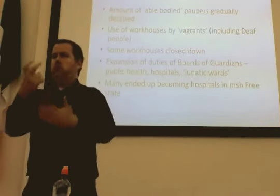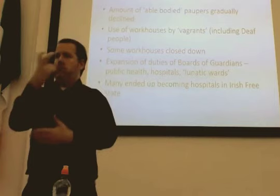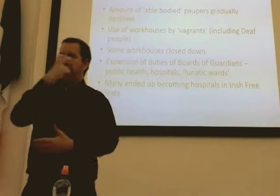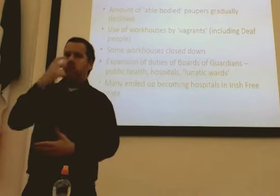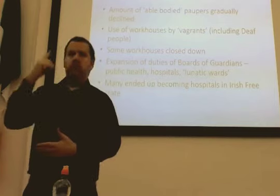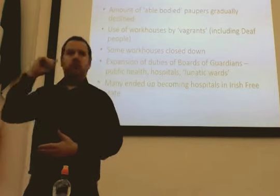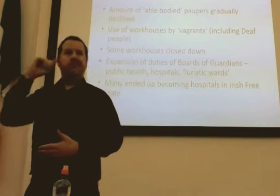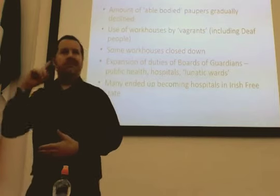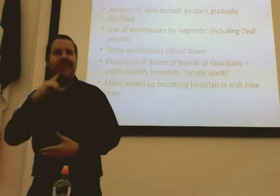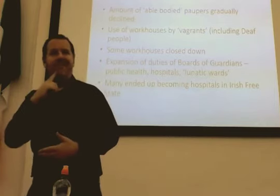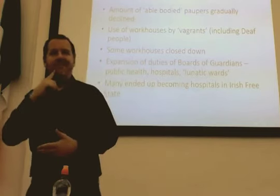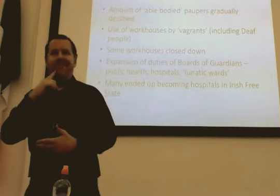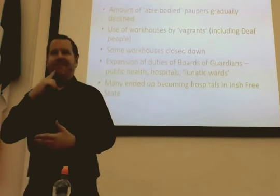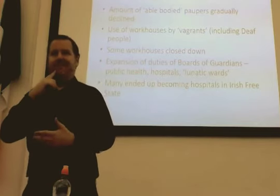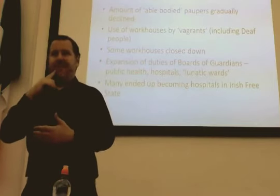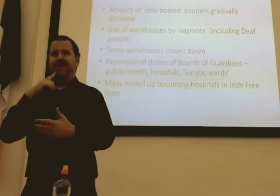sick or disabled, blind, deaf,